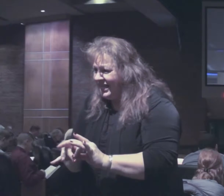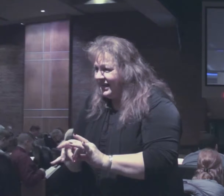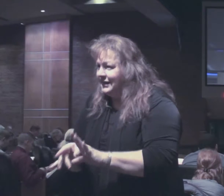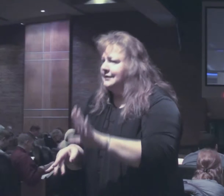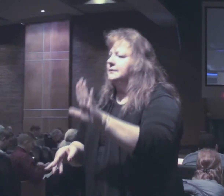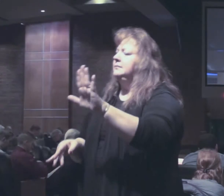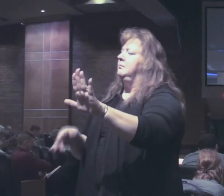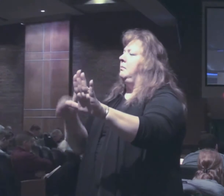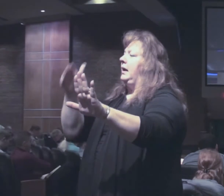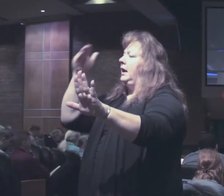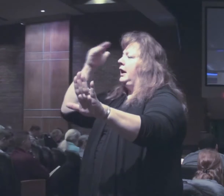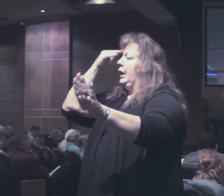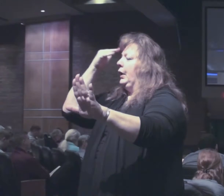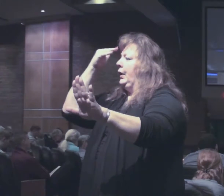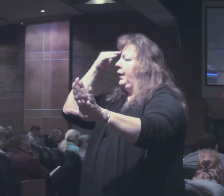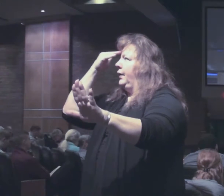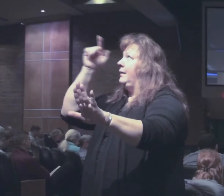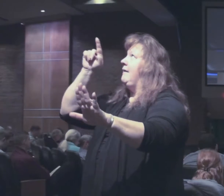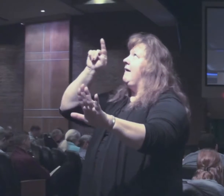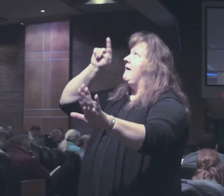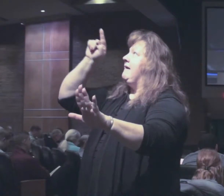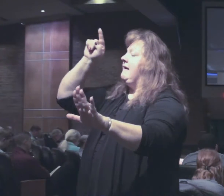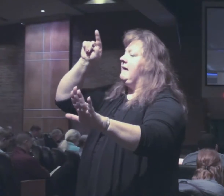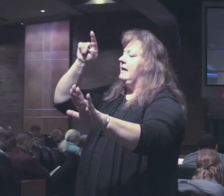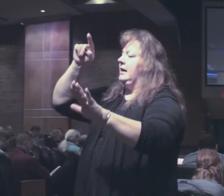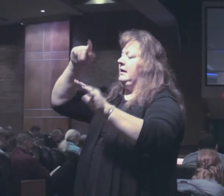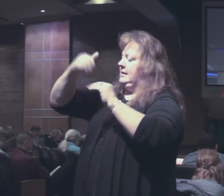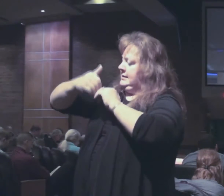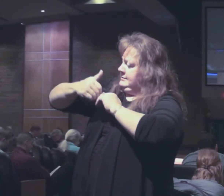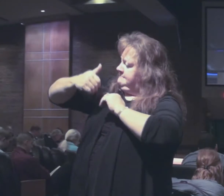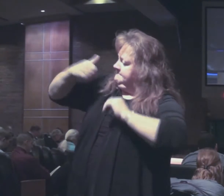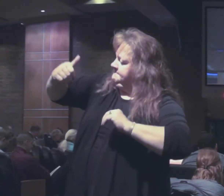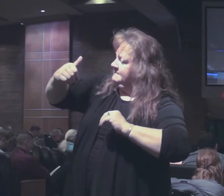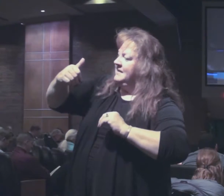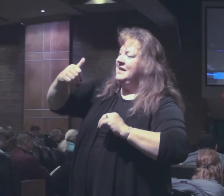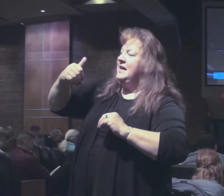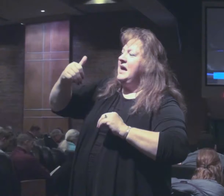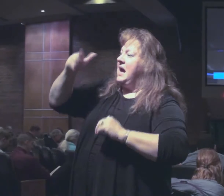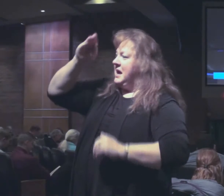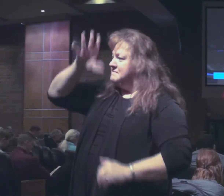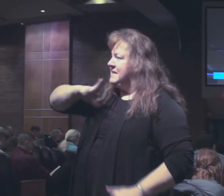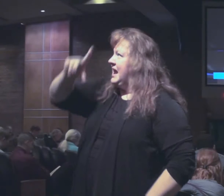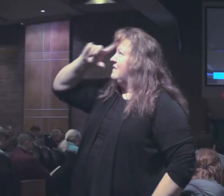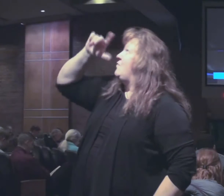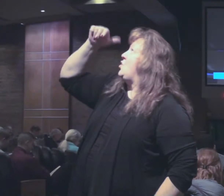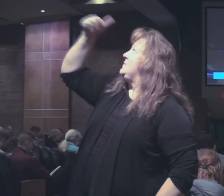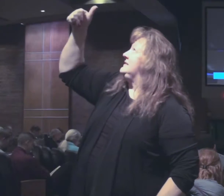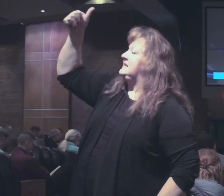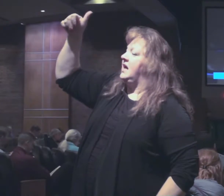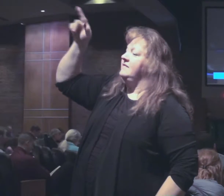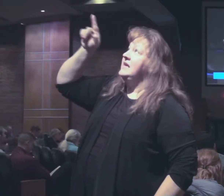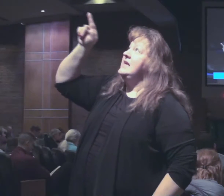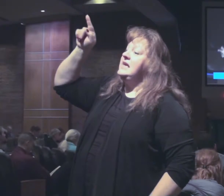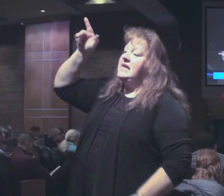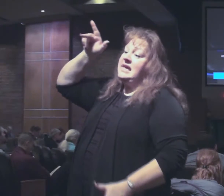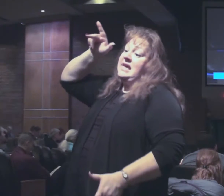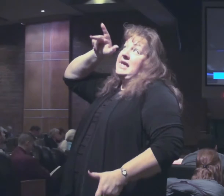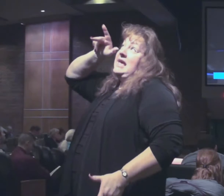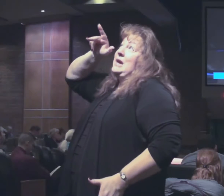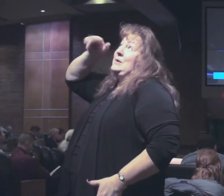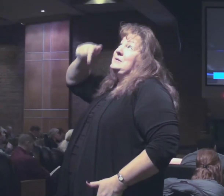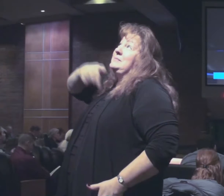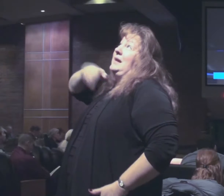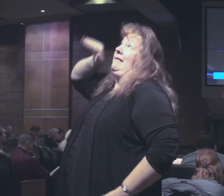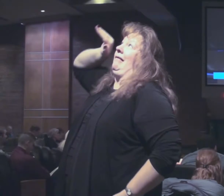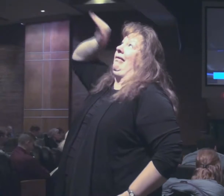know that the Lord has set apart the godly man for himself. The Lord hears when I